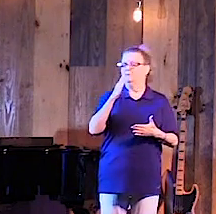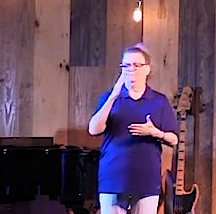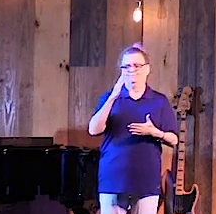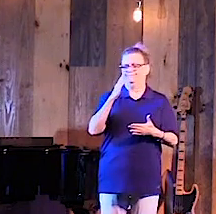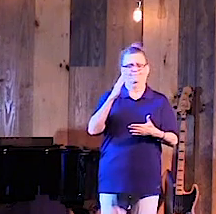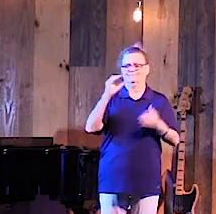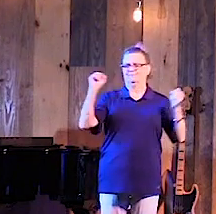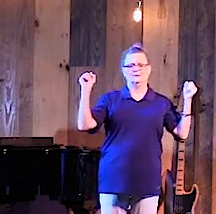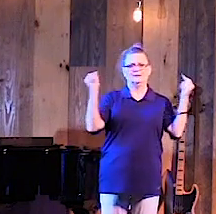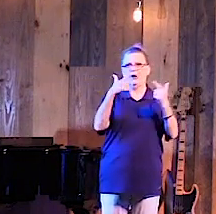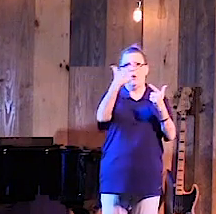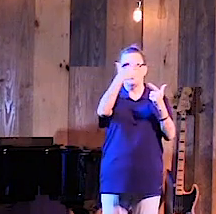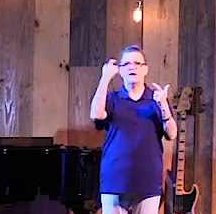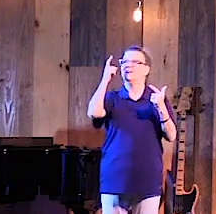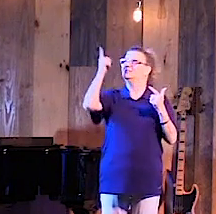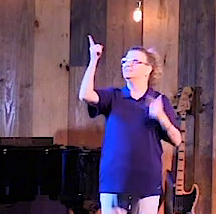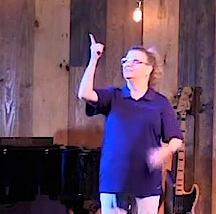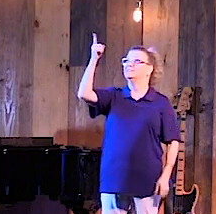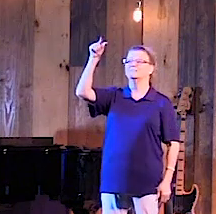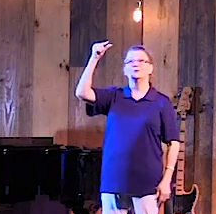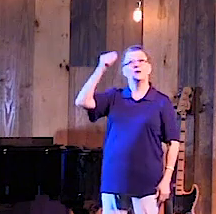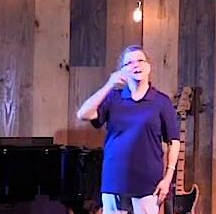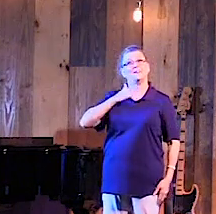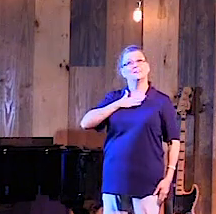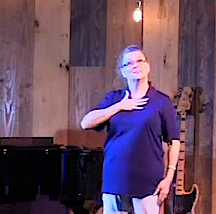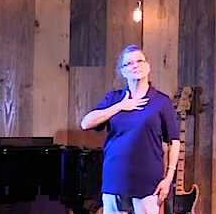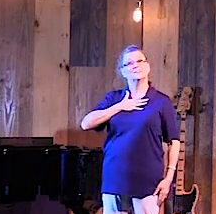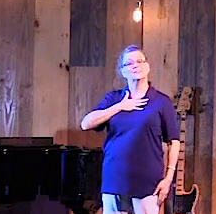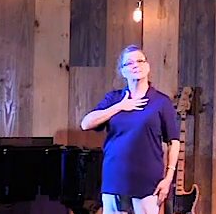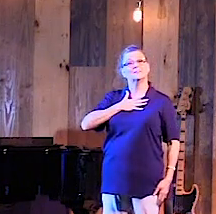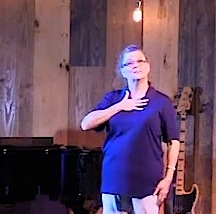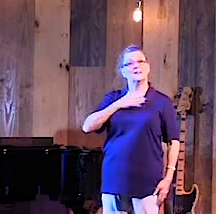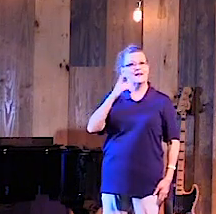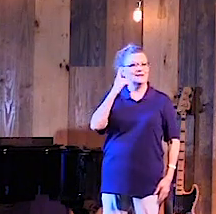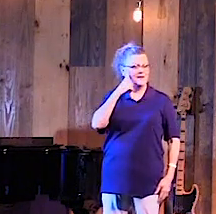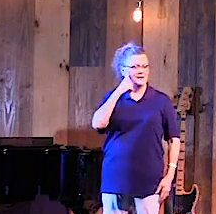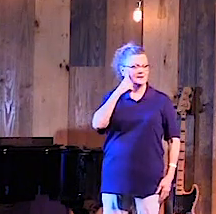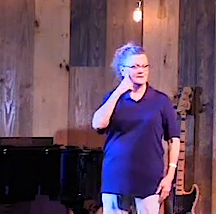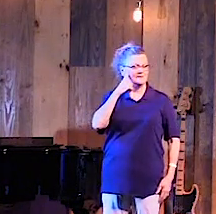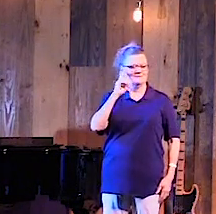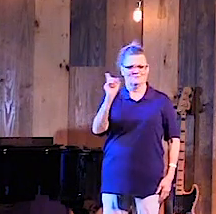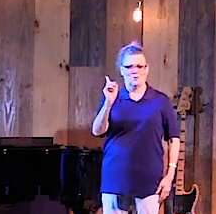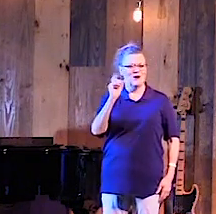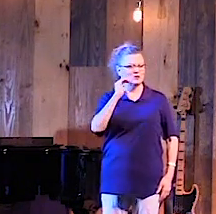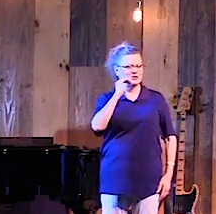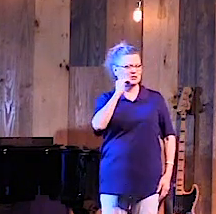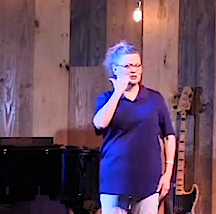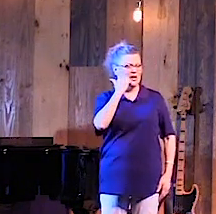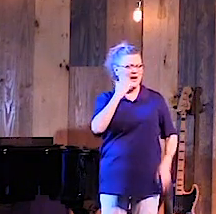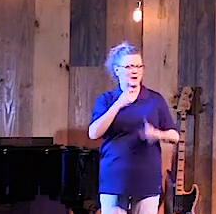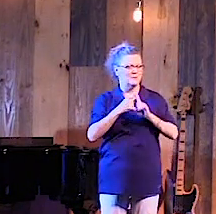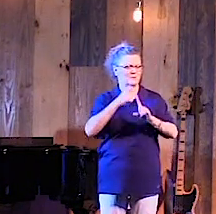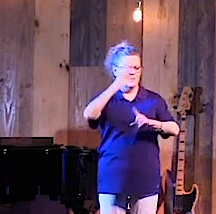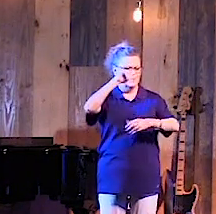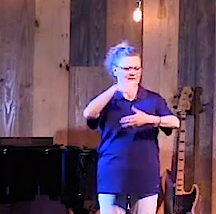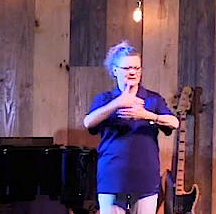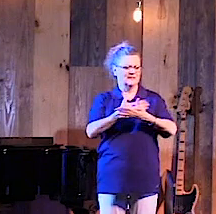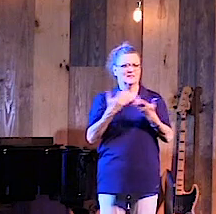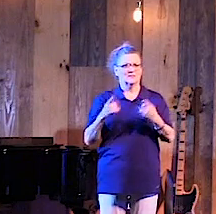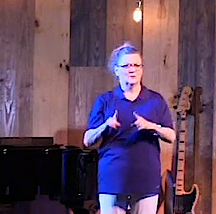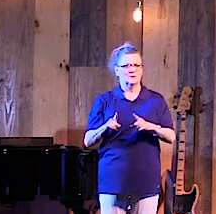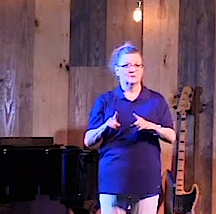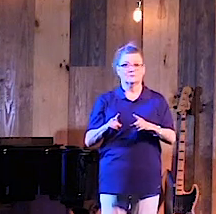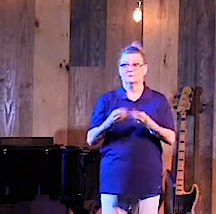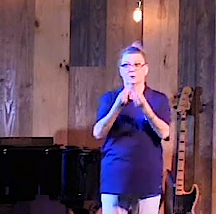by God's grace. Think about it with me if you will. Where is the shame from what the son did? It's